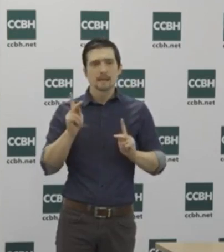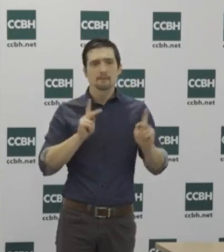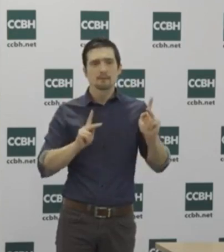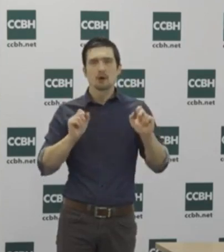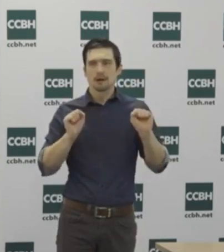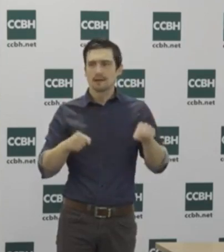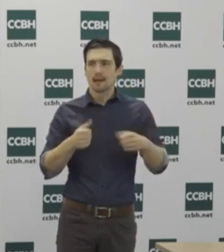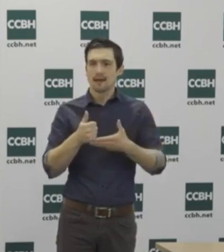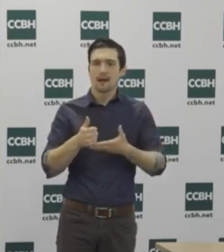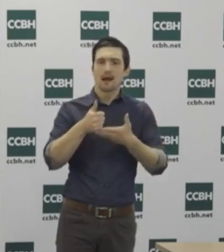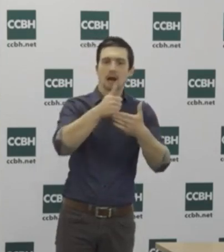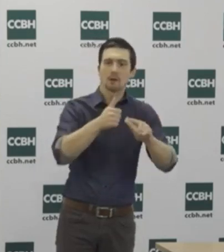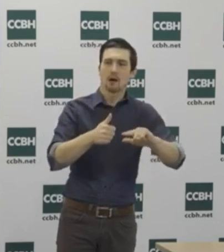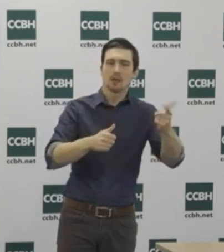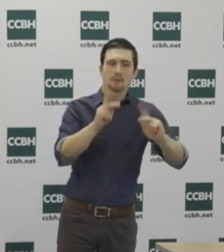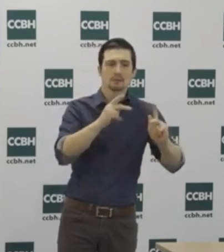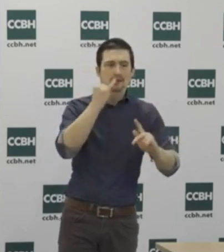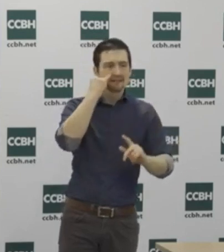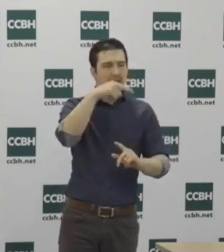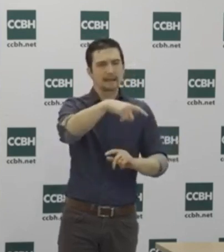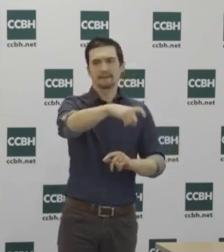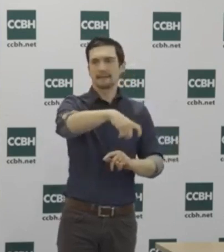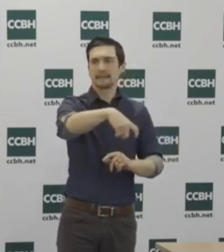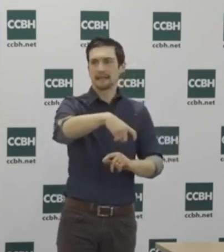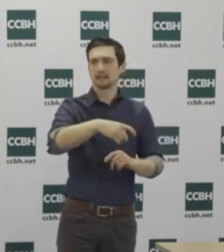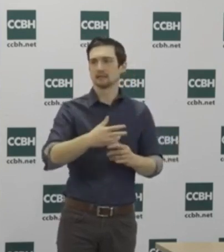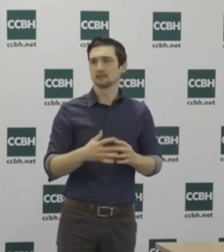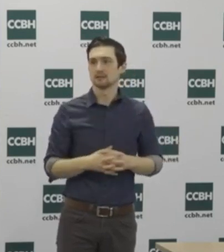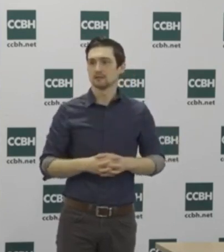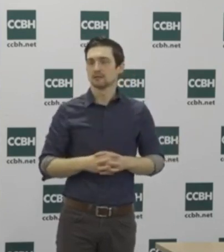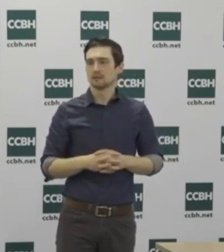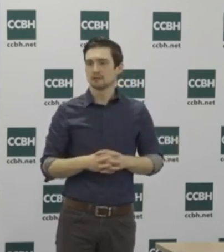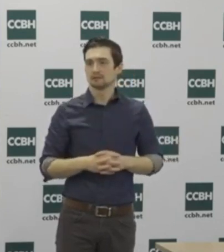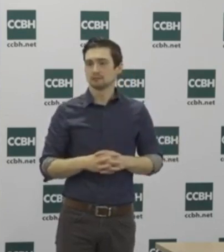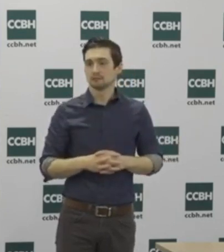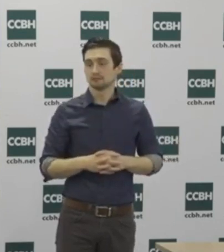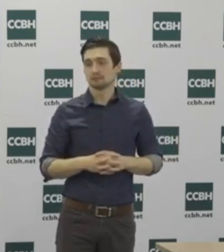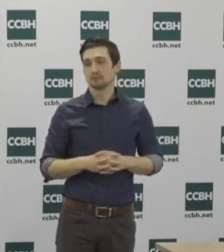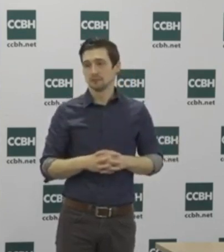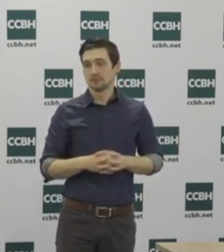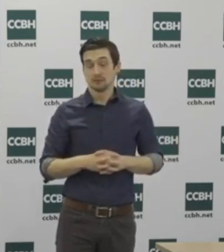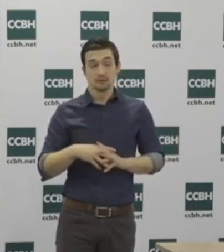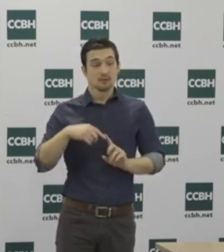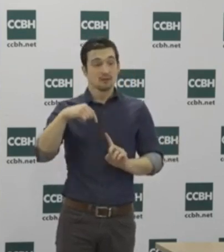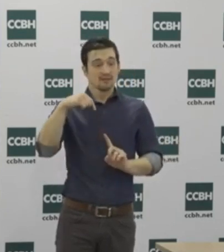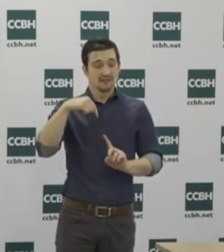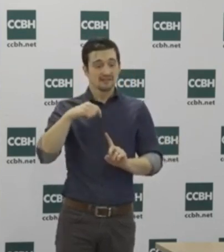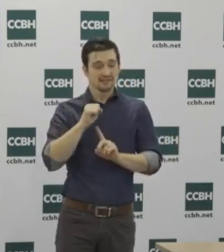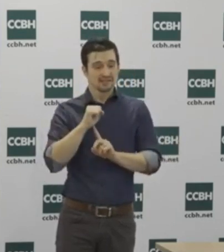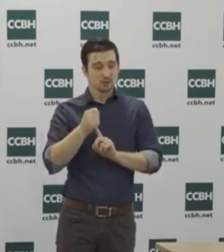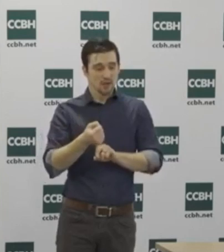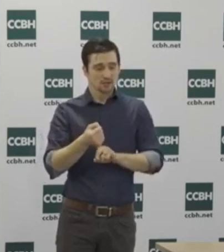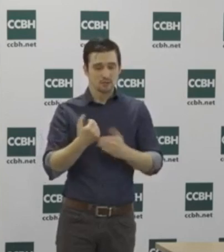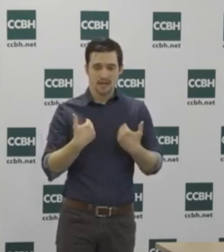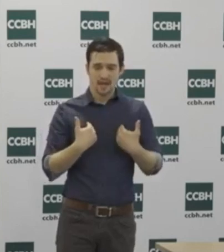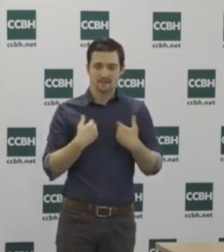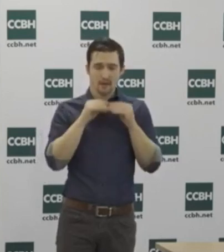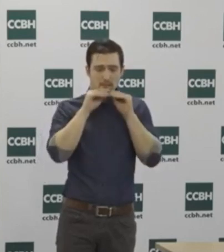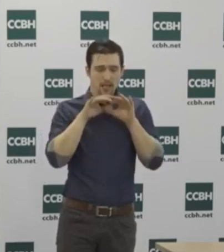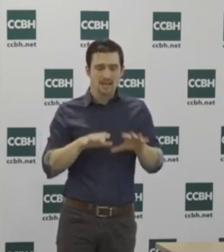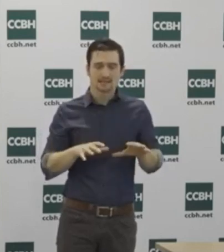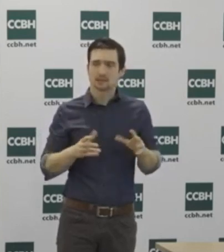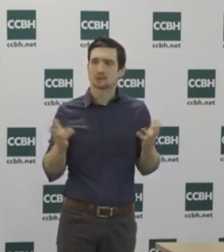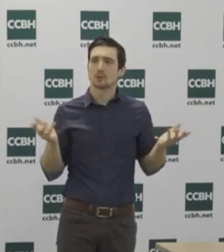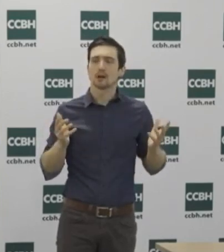who are in need during this crisis. This is one of the blessings of a situation like this. We see people coming together, which